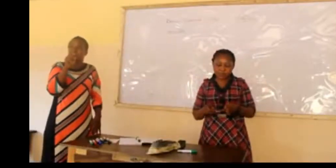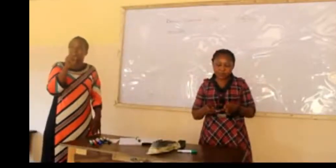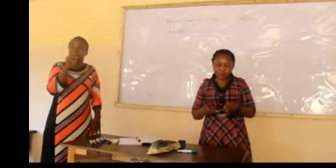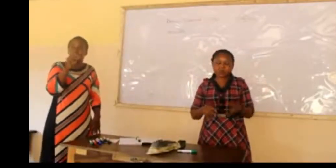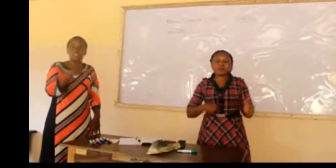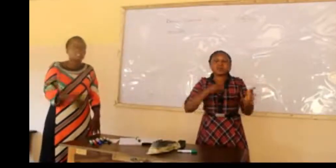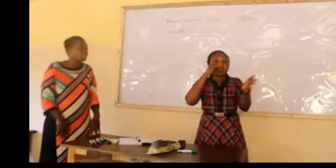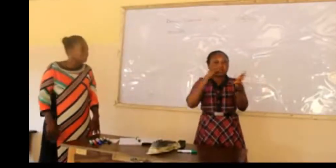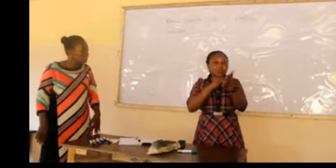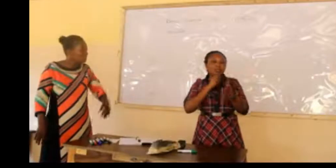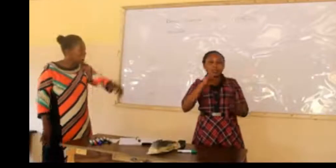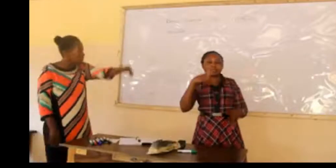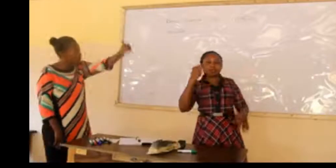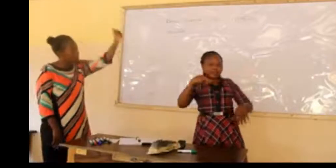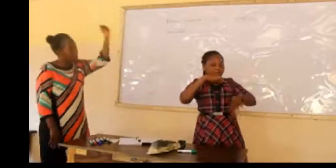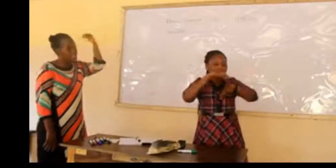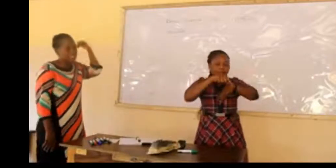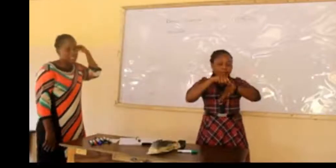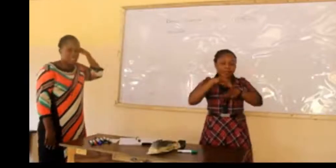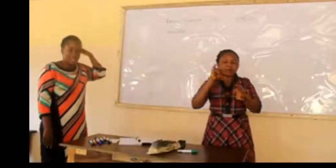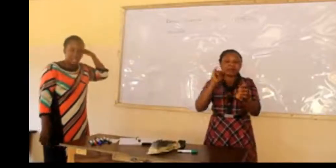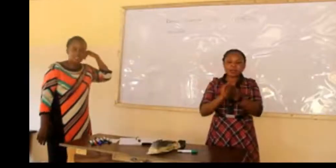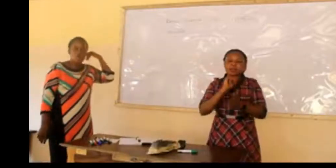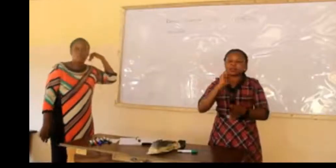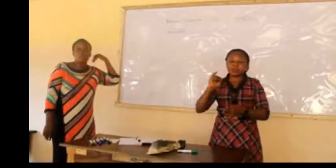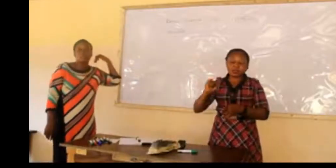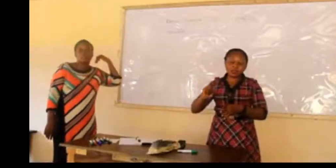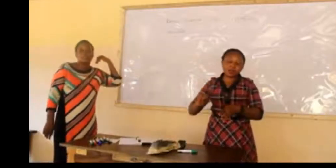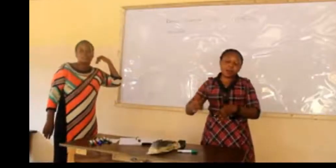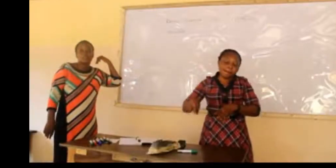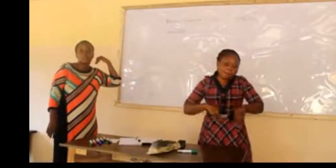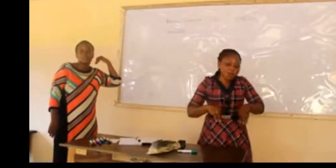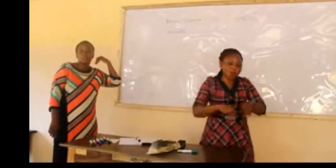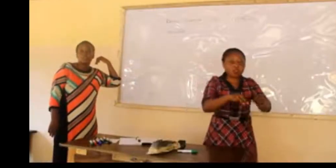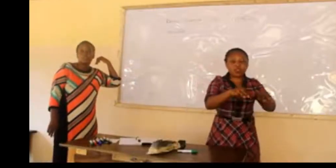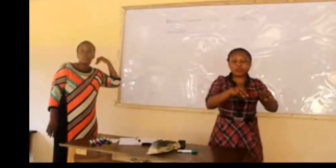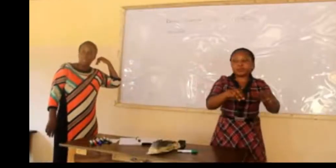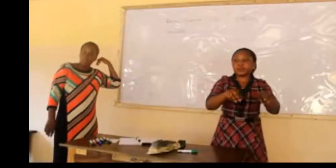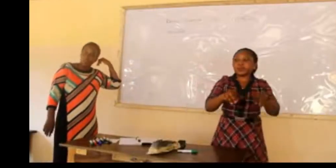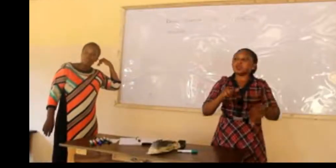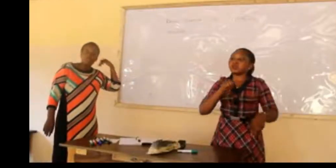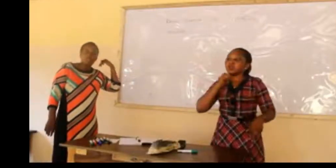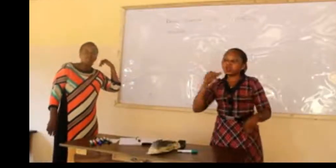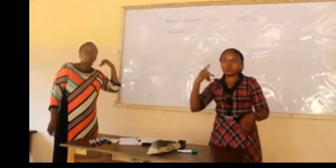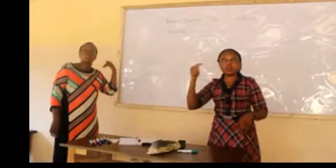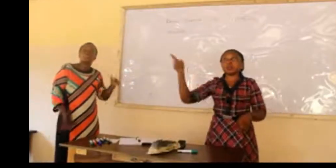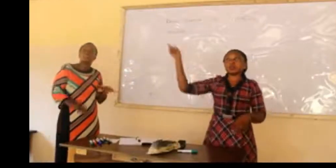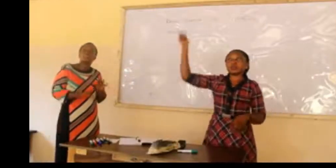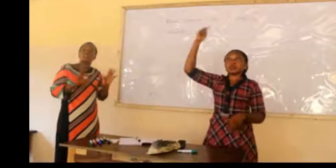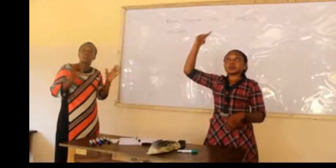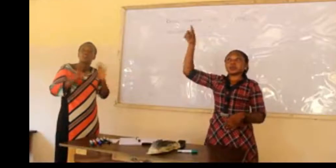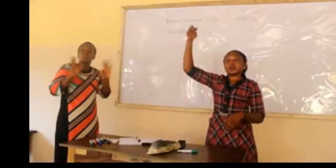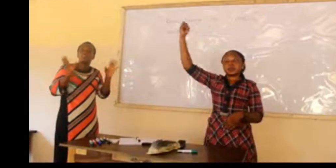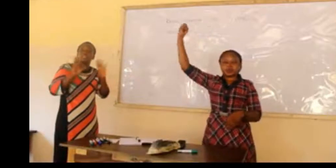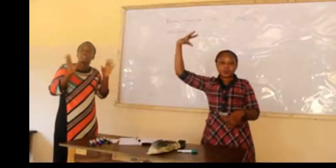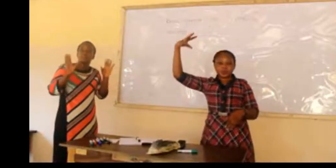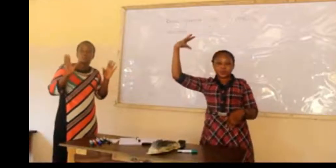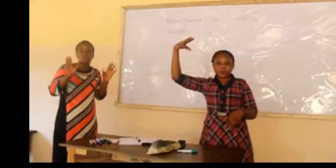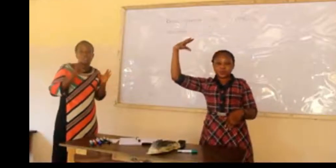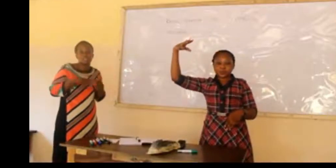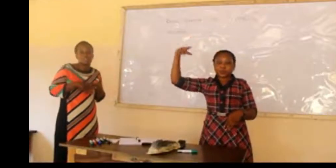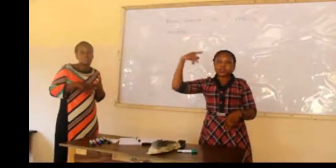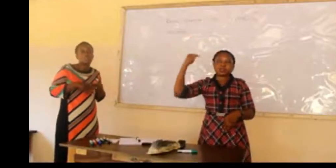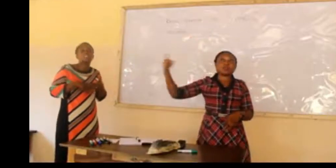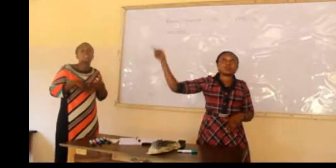place in the morning. In the evening, you may see it at the west. But I want to correct you this morning. The sun is not making